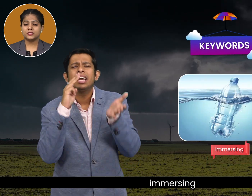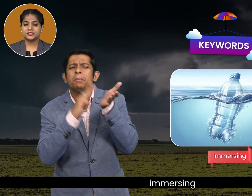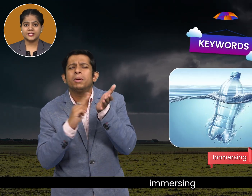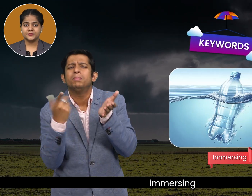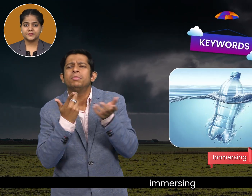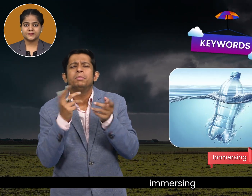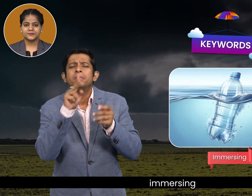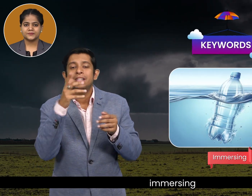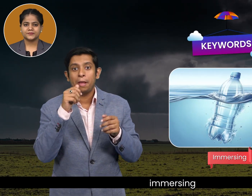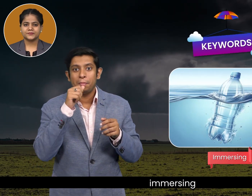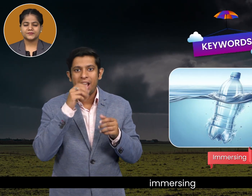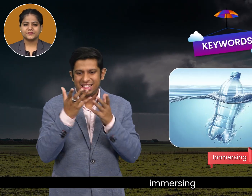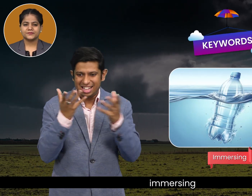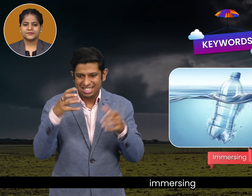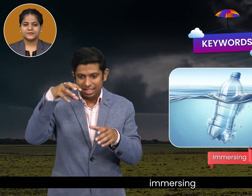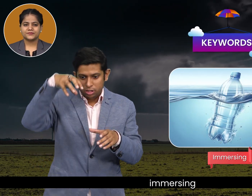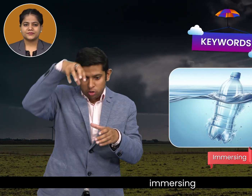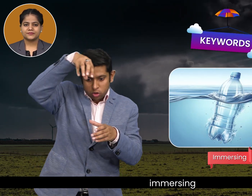immersing,